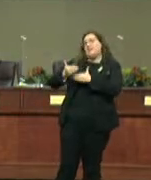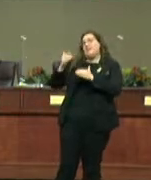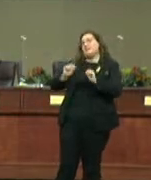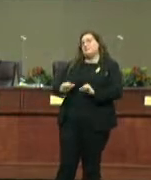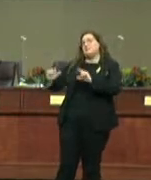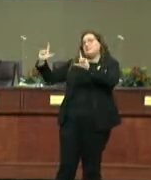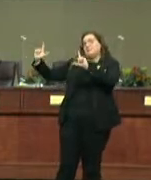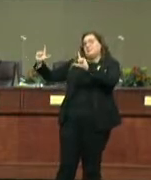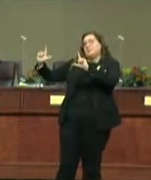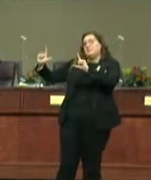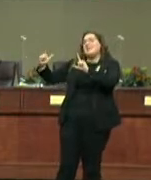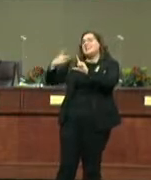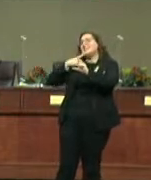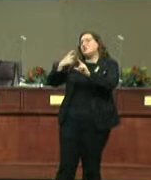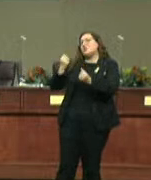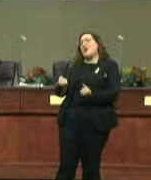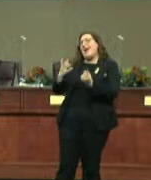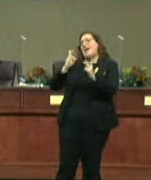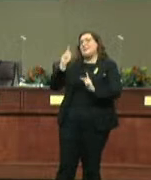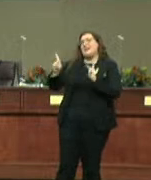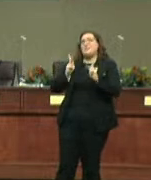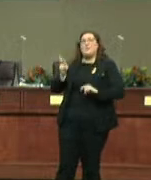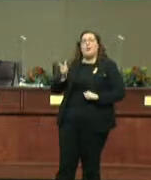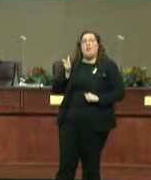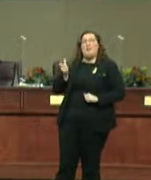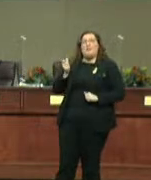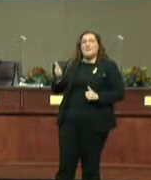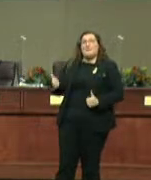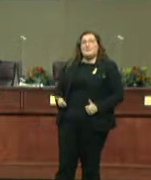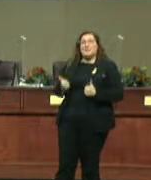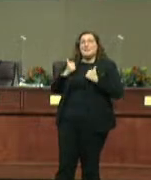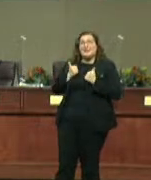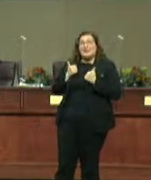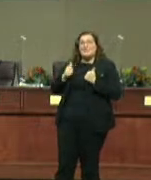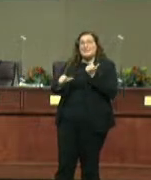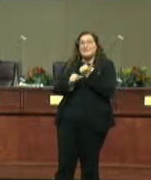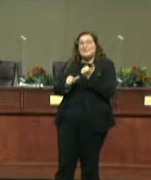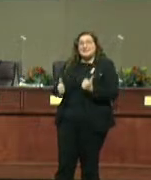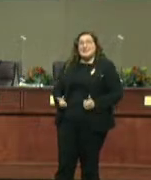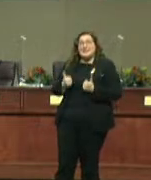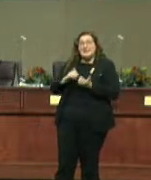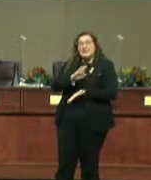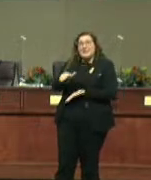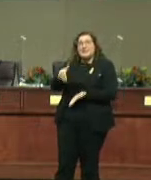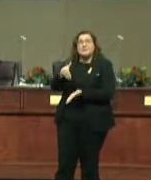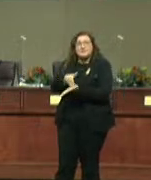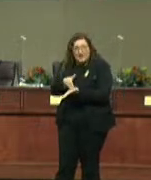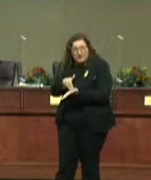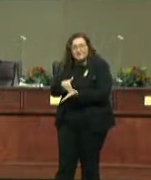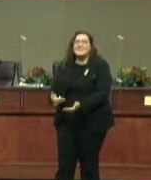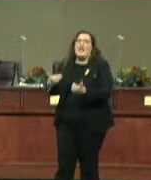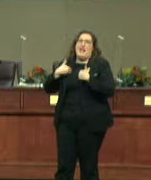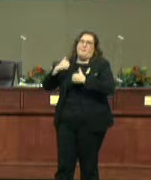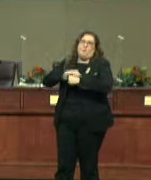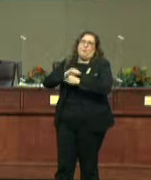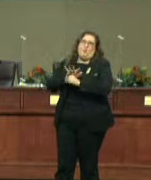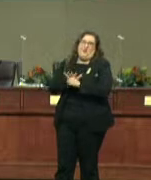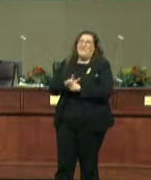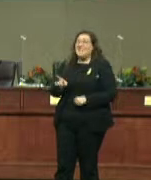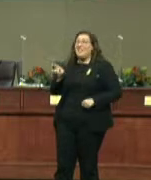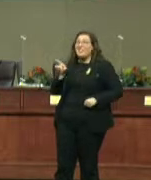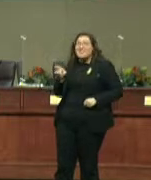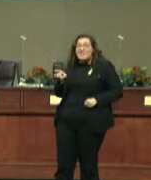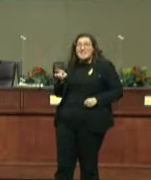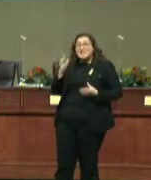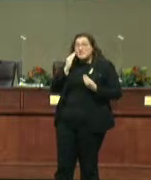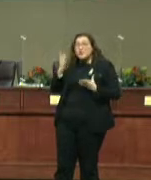in long-term care facilities. And this is something that we really look very closely because of this. Because it mimics,